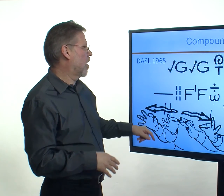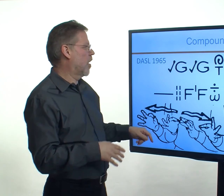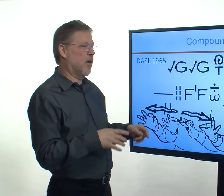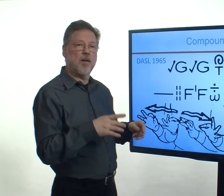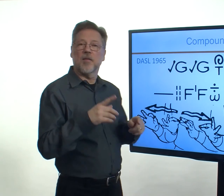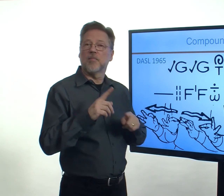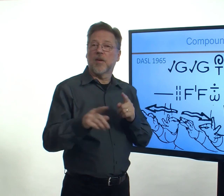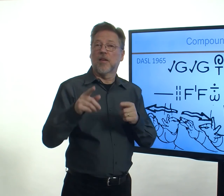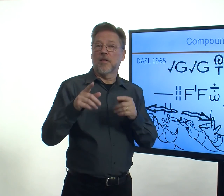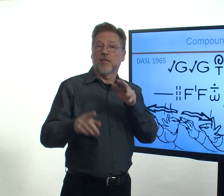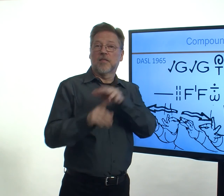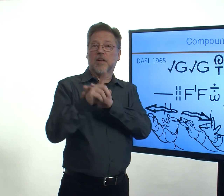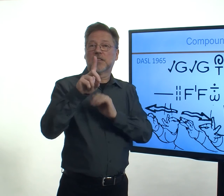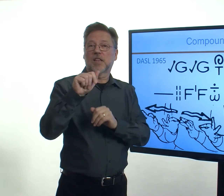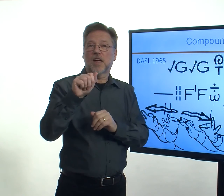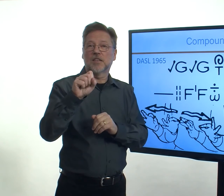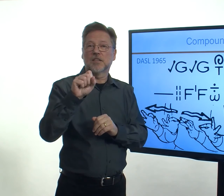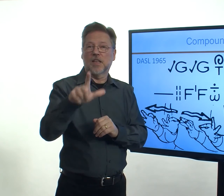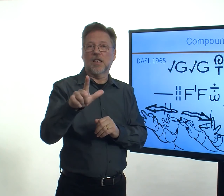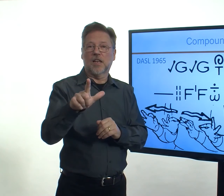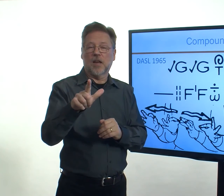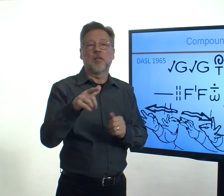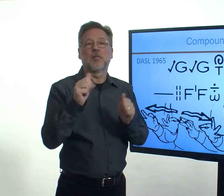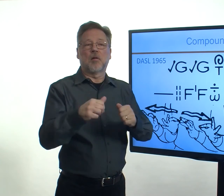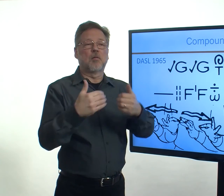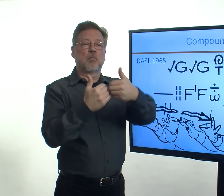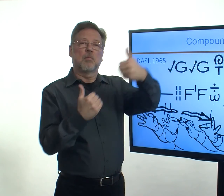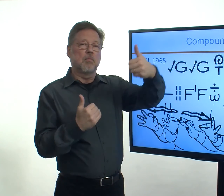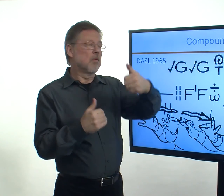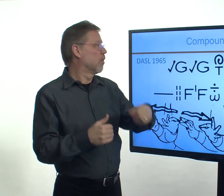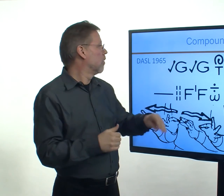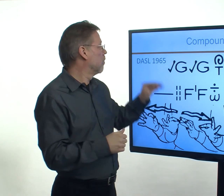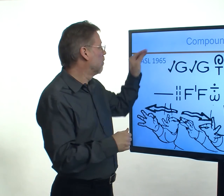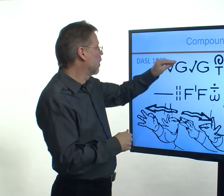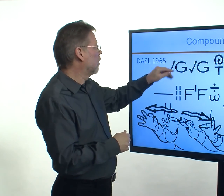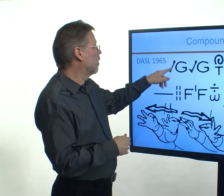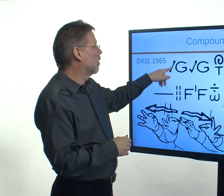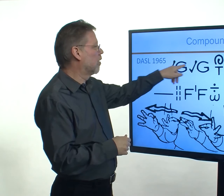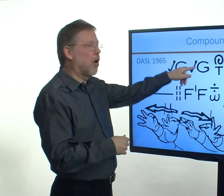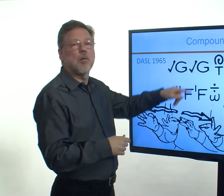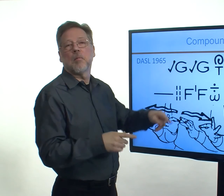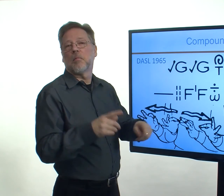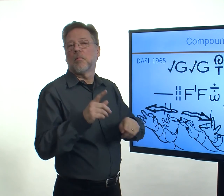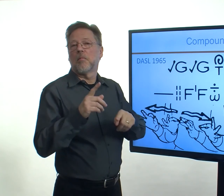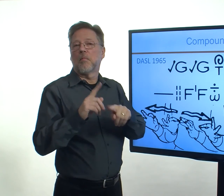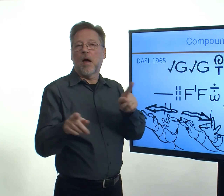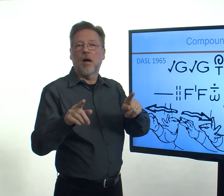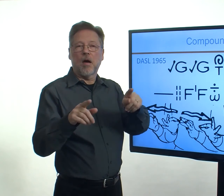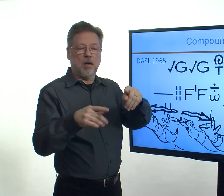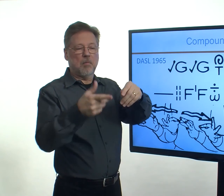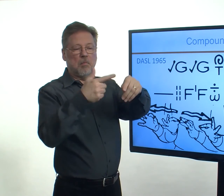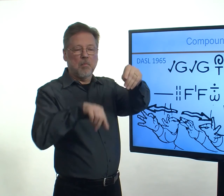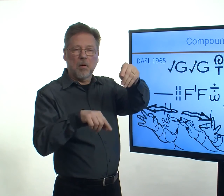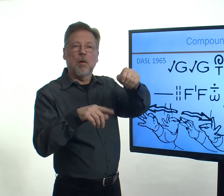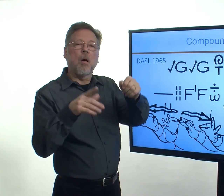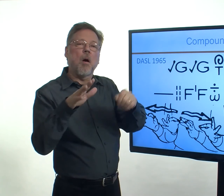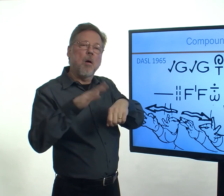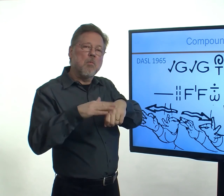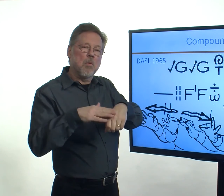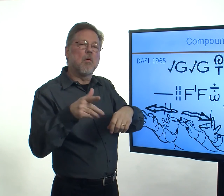But in the DASL, the notations might appear separately, Yet there are times when the authors